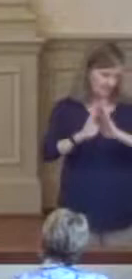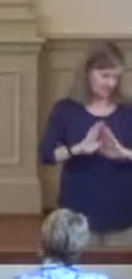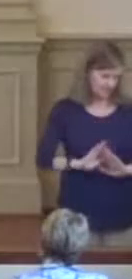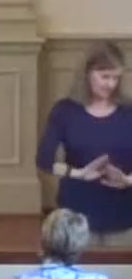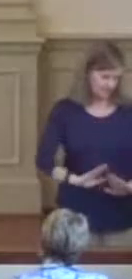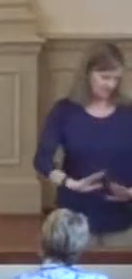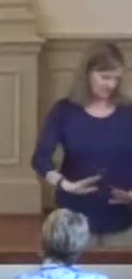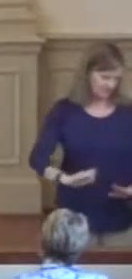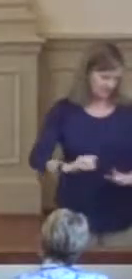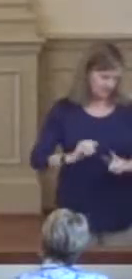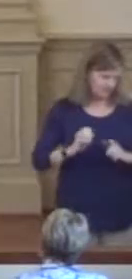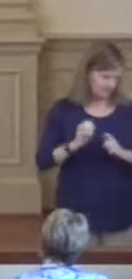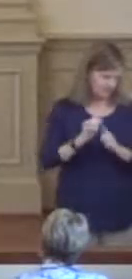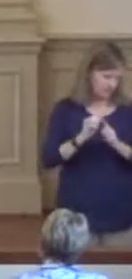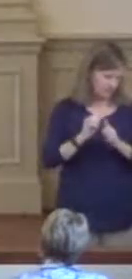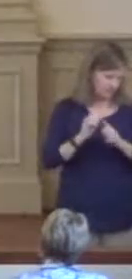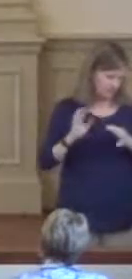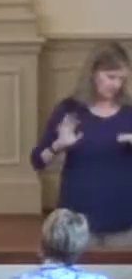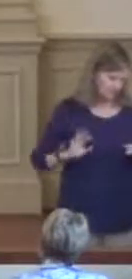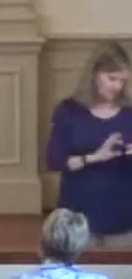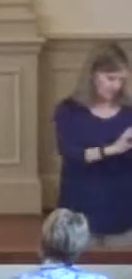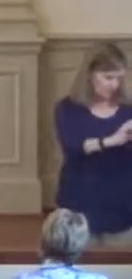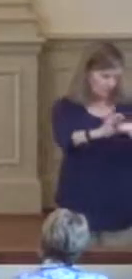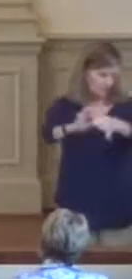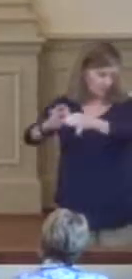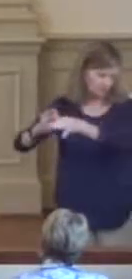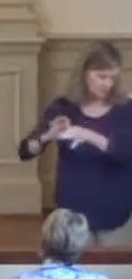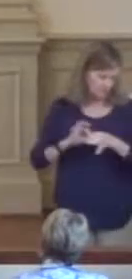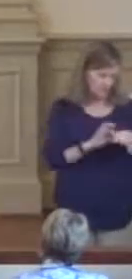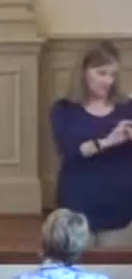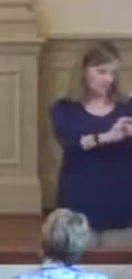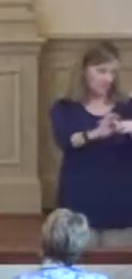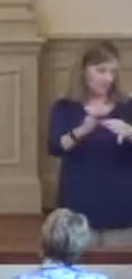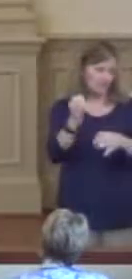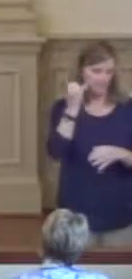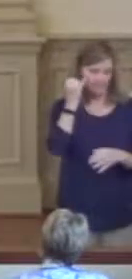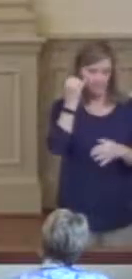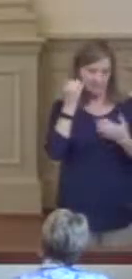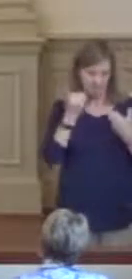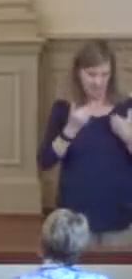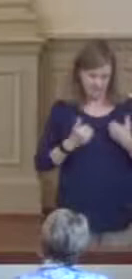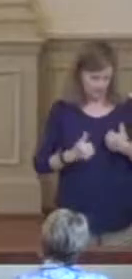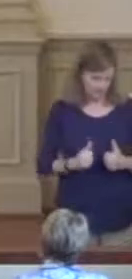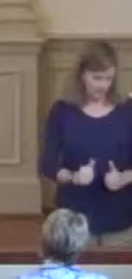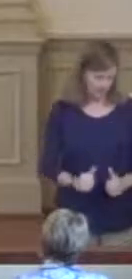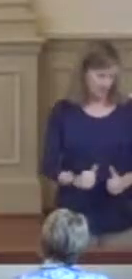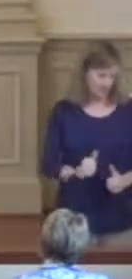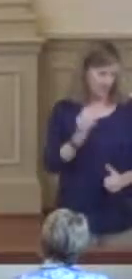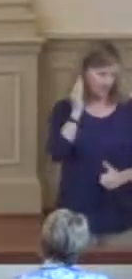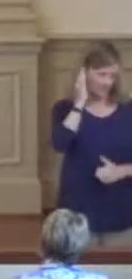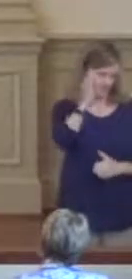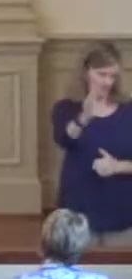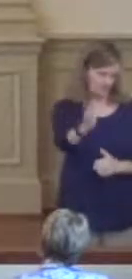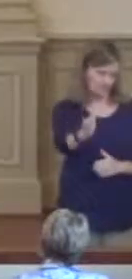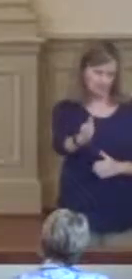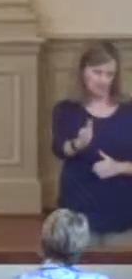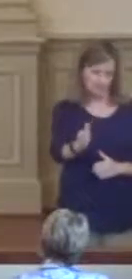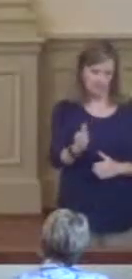the peace to unite. If I could,